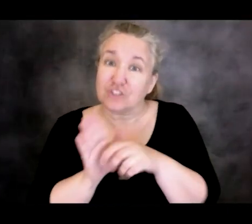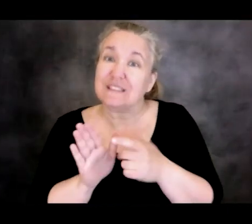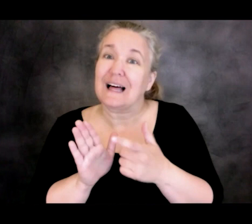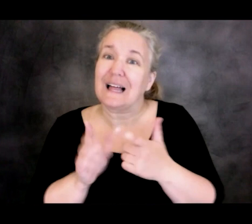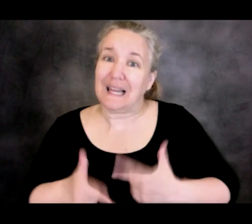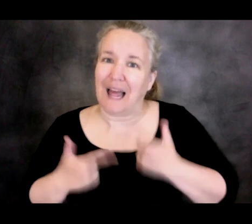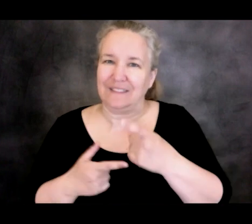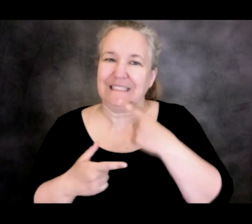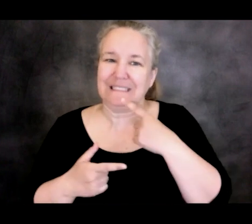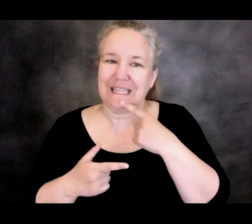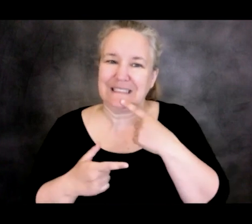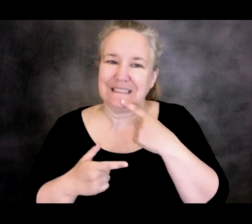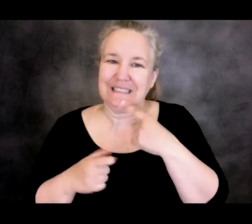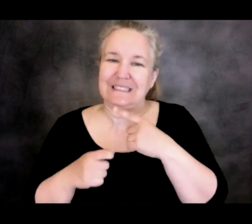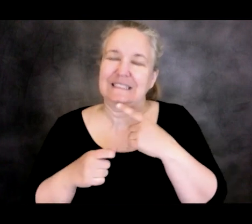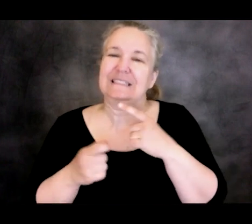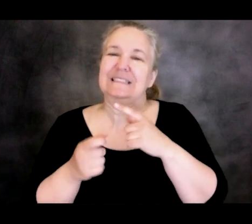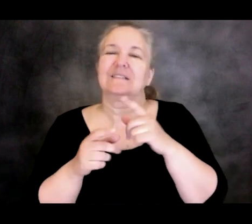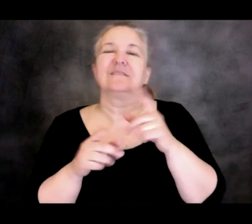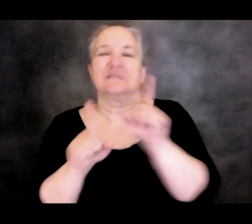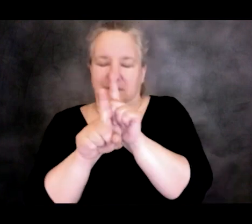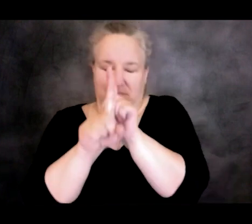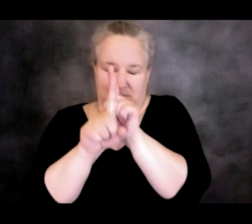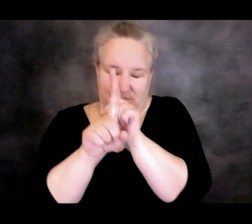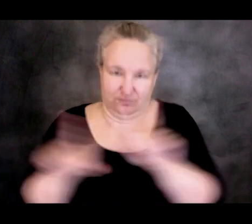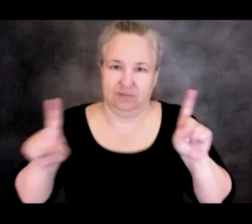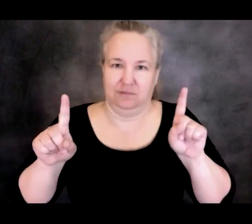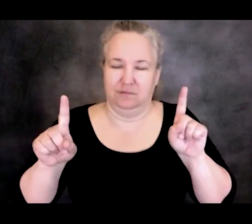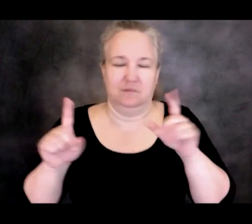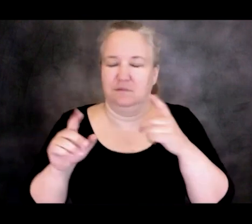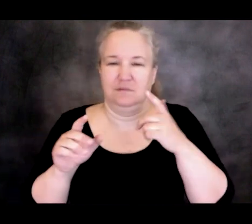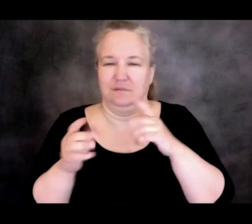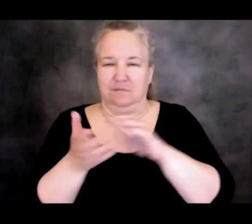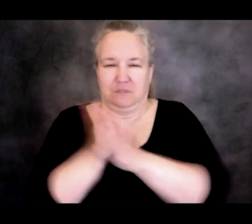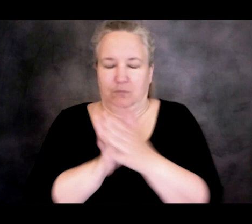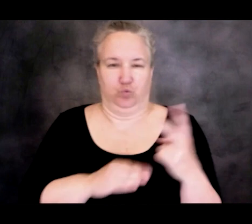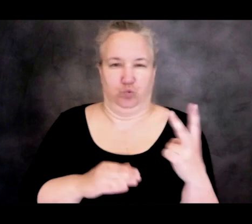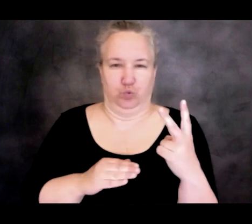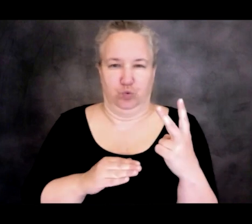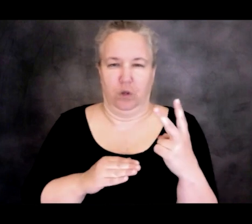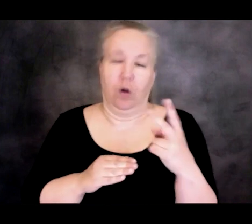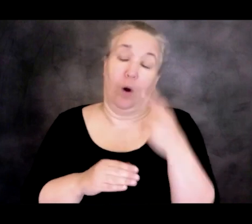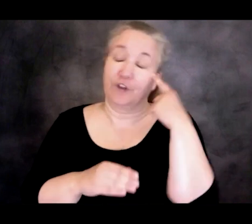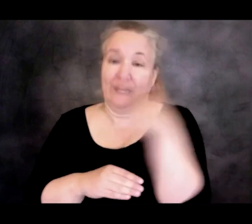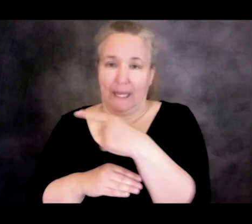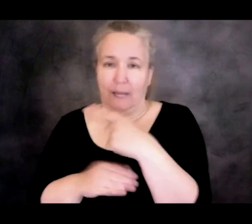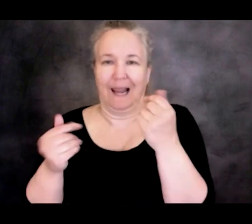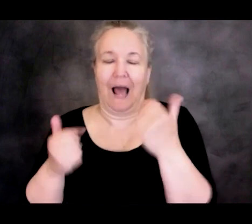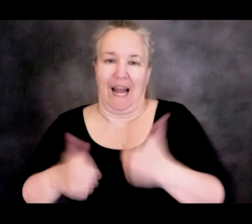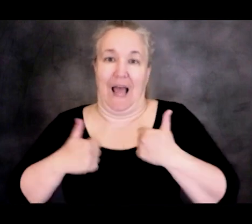two, right? His world above ground and his world underground. And this really, for me, really kind